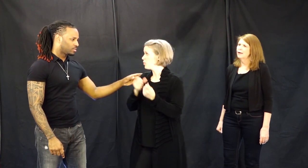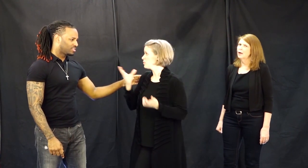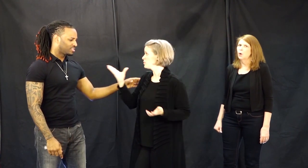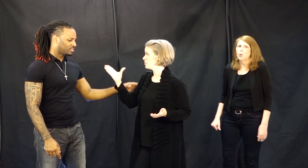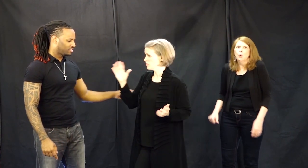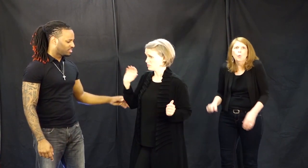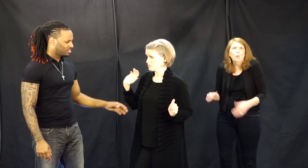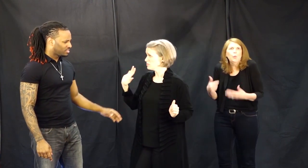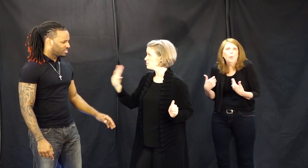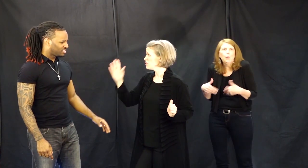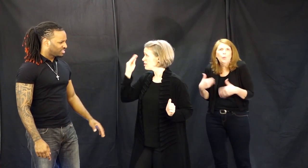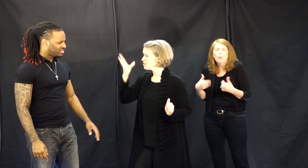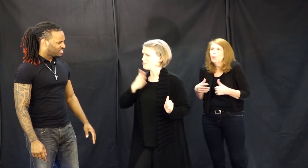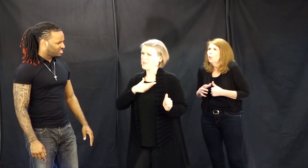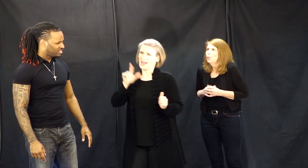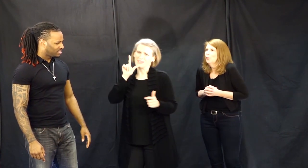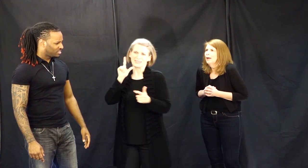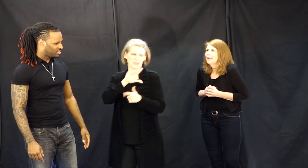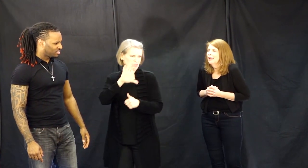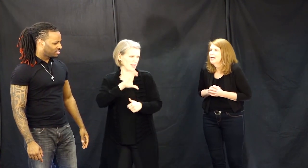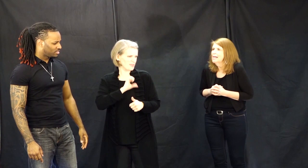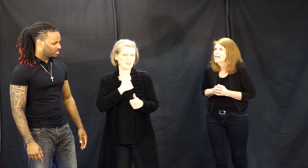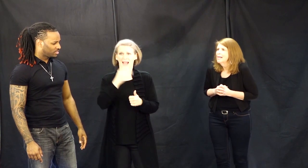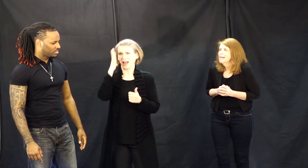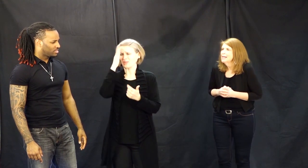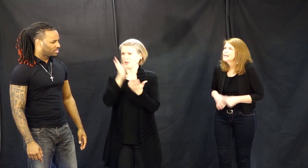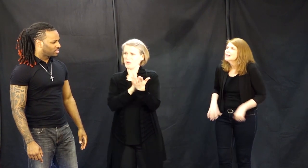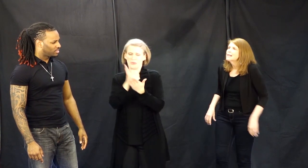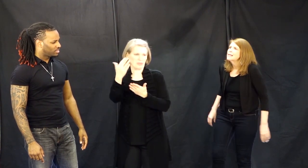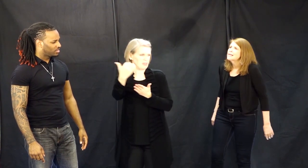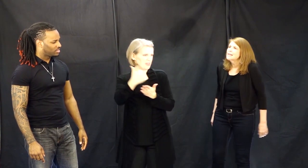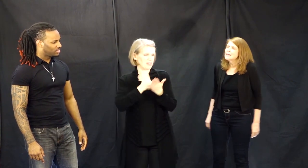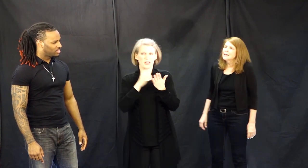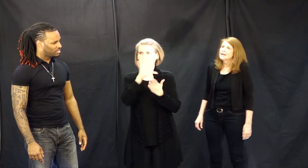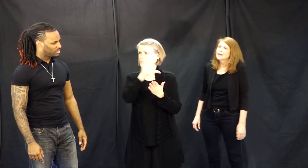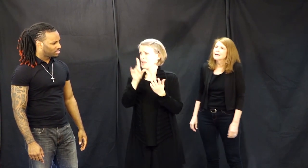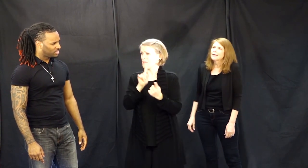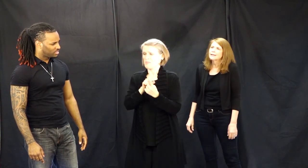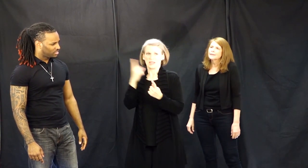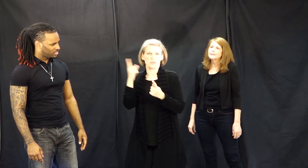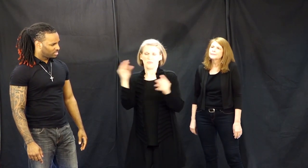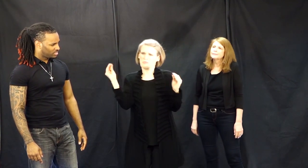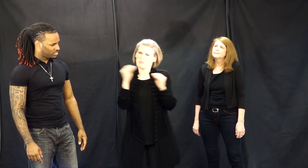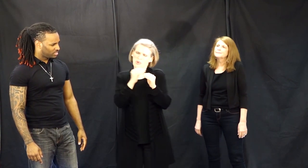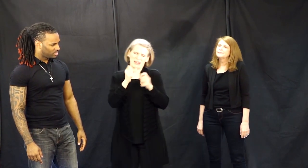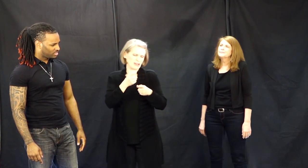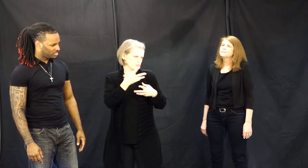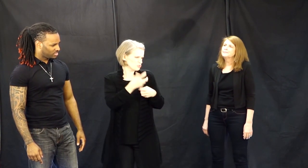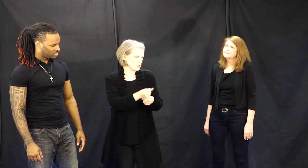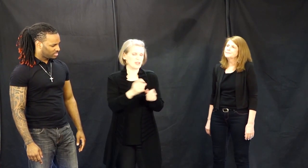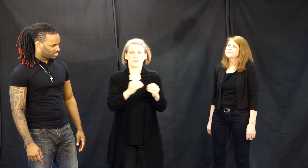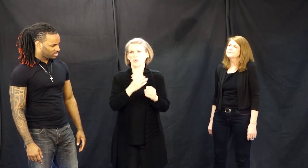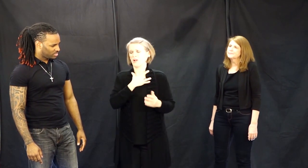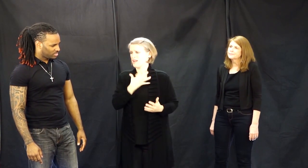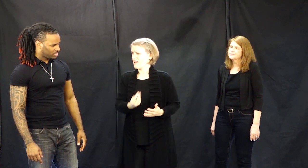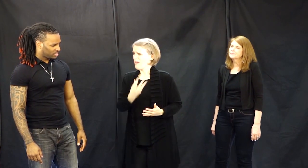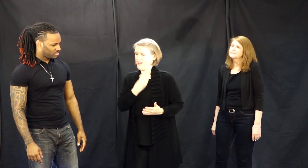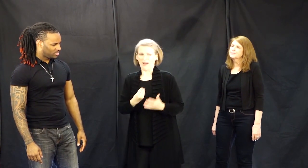you. I know my sister like I know my own mind. You will never find anyone as trusting or as kind. I love